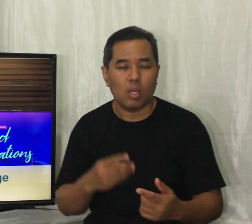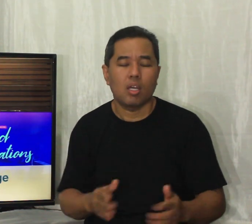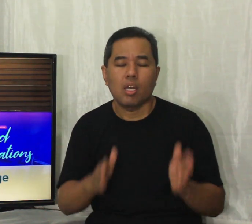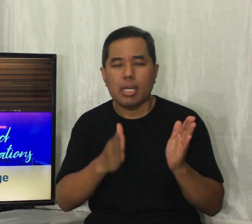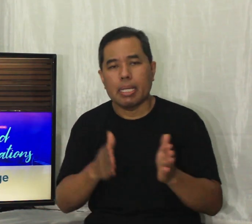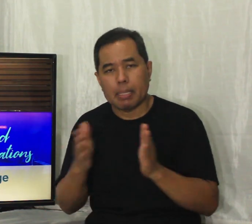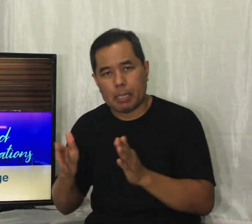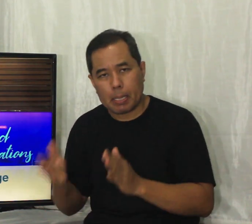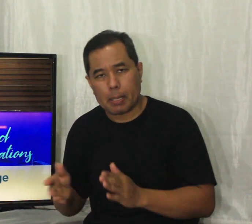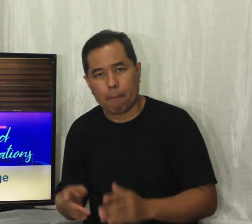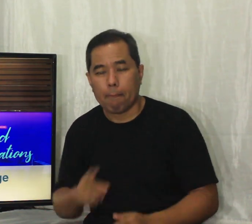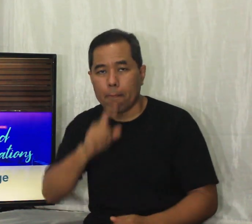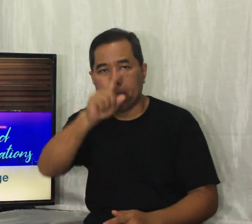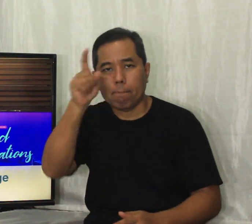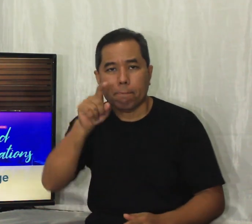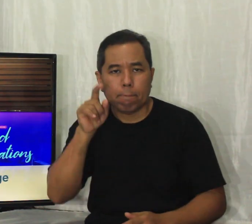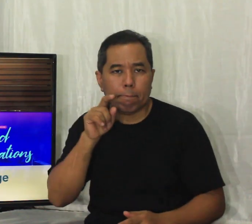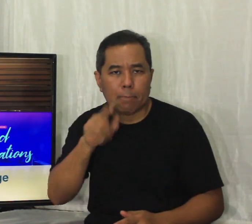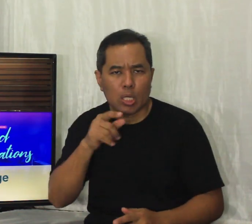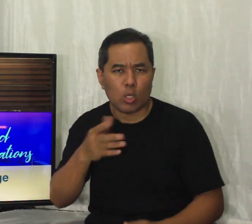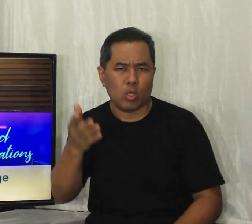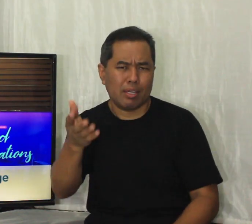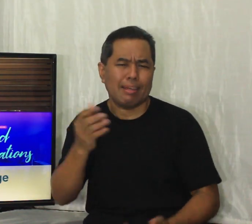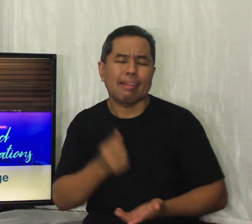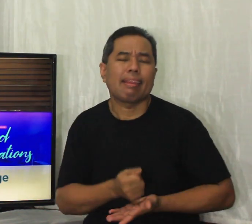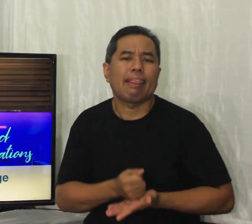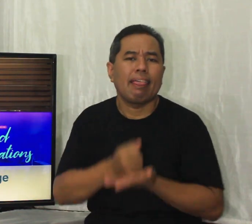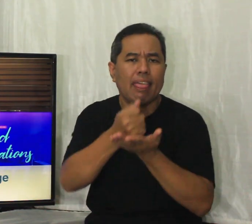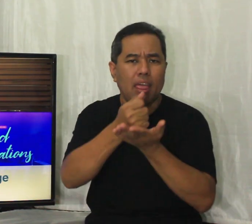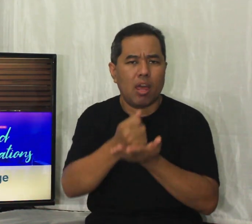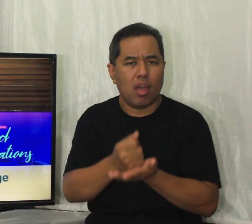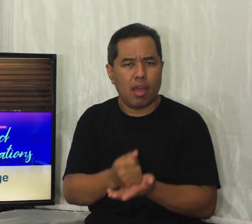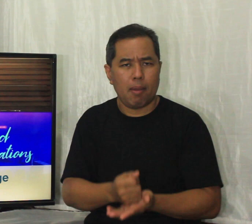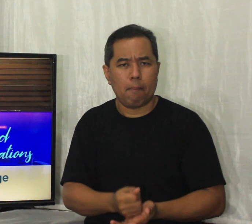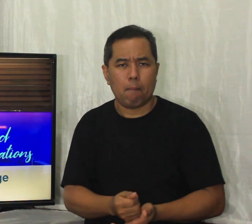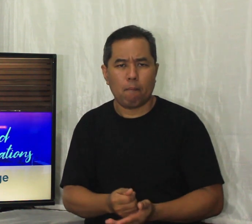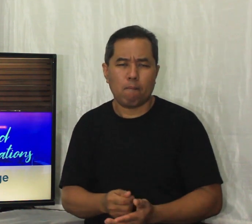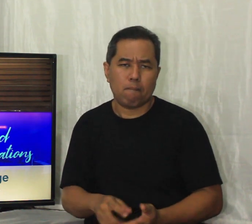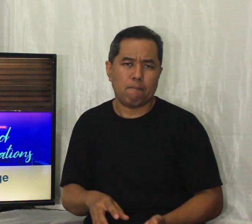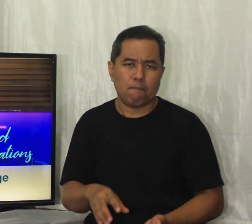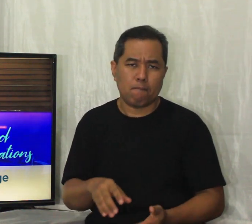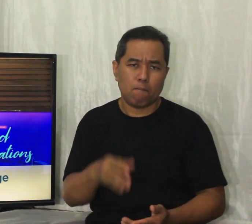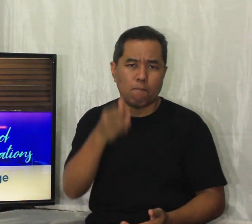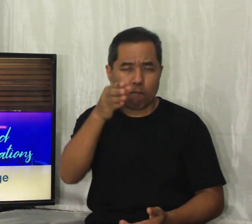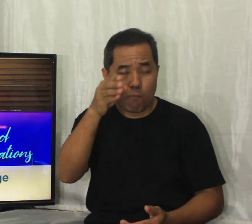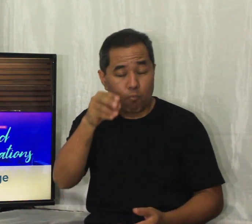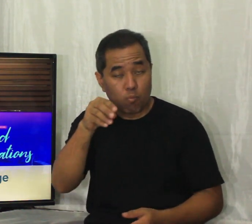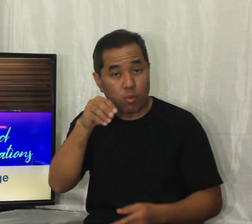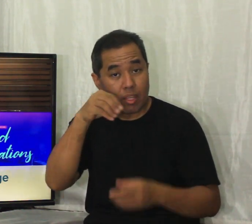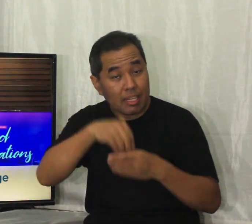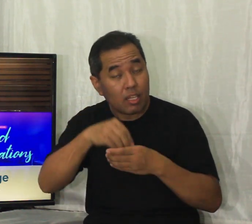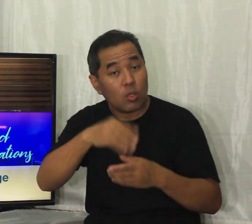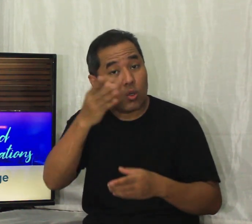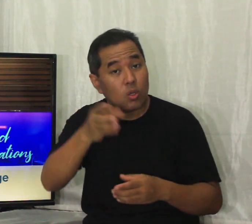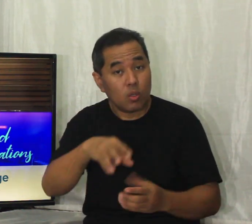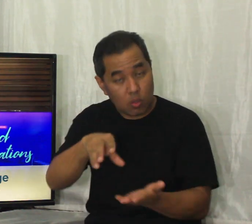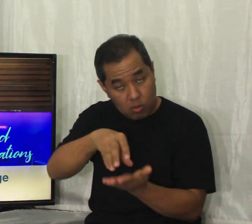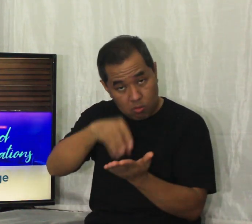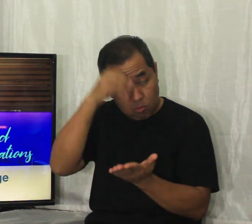for you to reflect with your family. And I hope the Spirit of God will continue to move